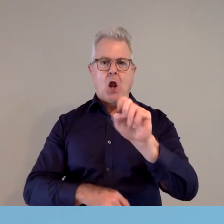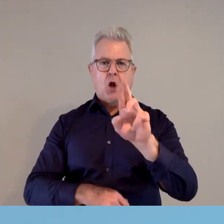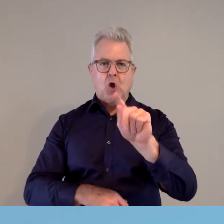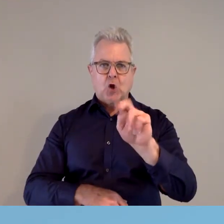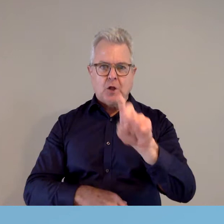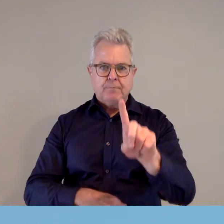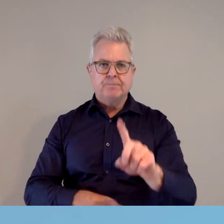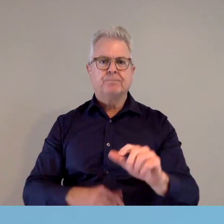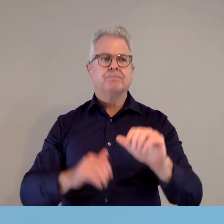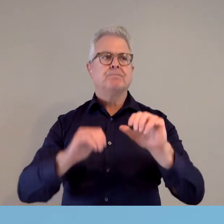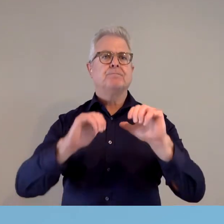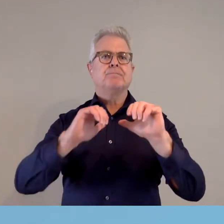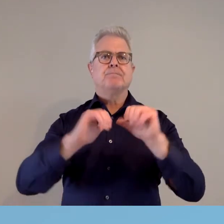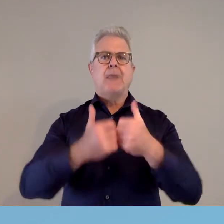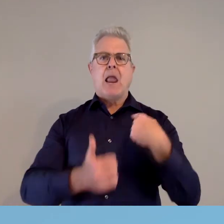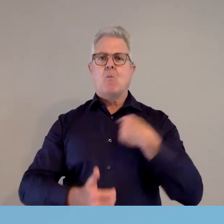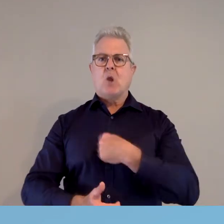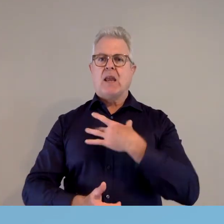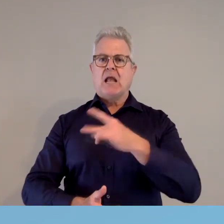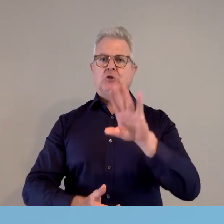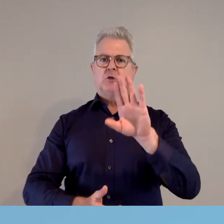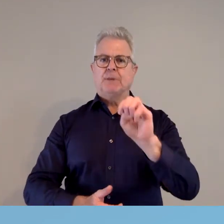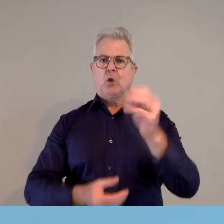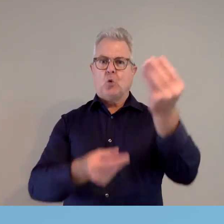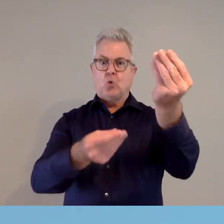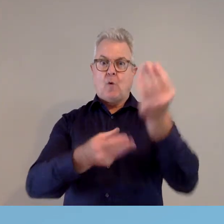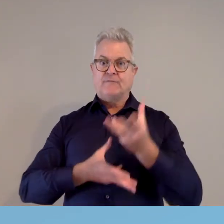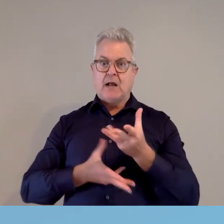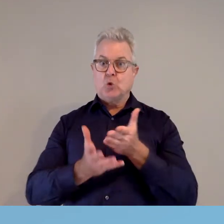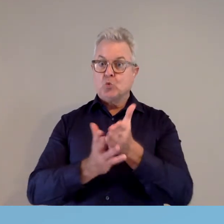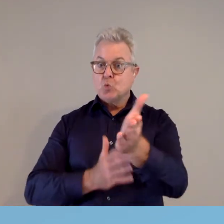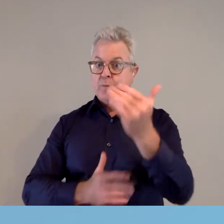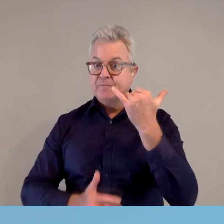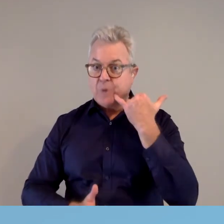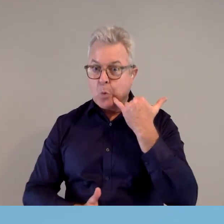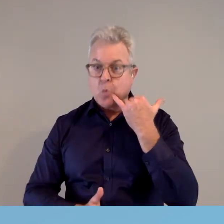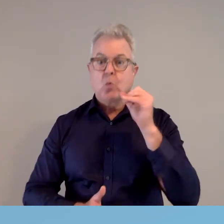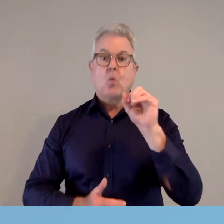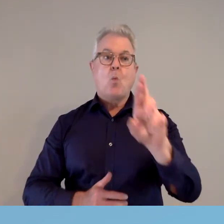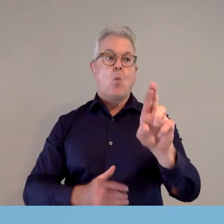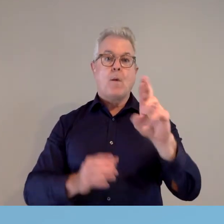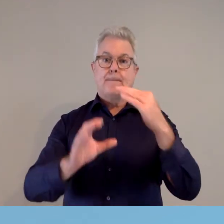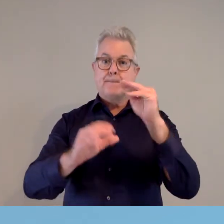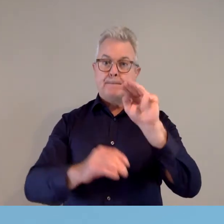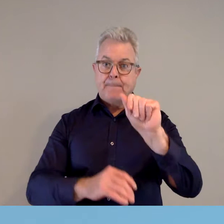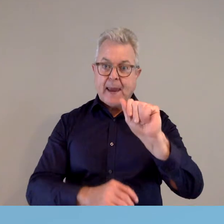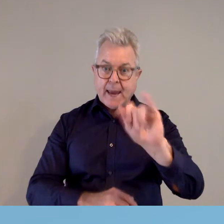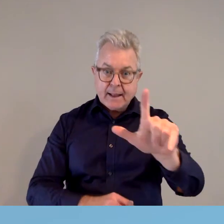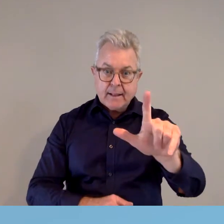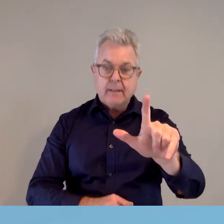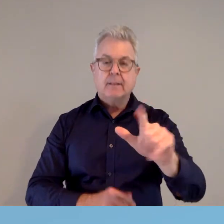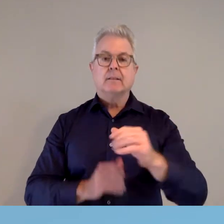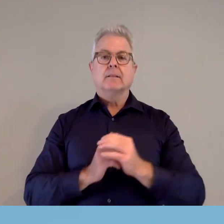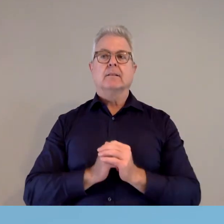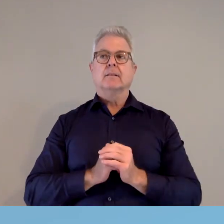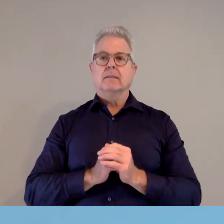or how we would like to be notified, whether through the phone or through the mail.